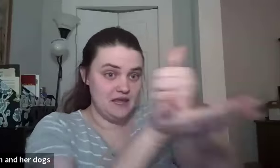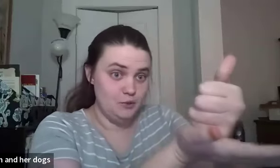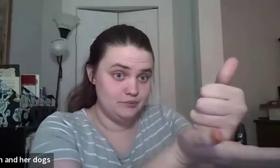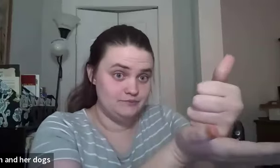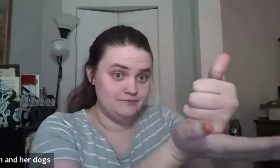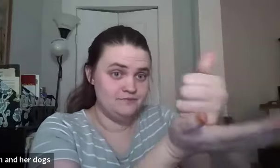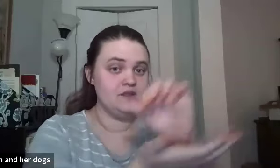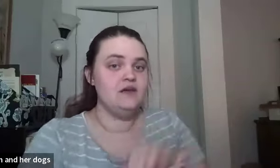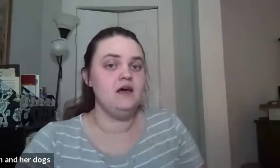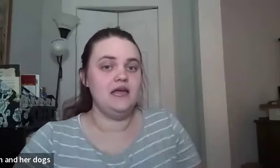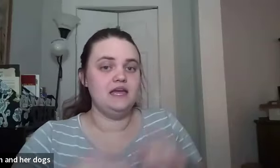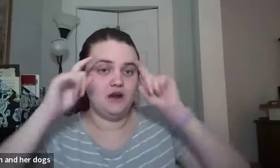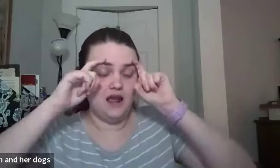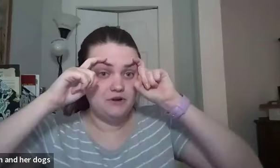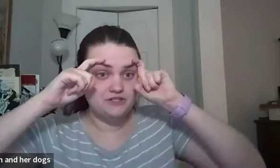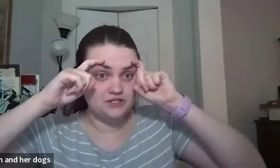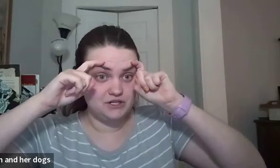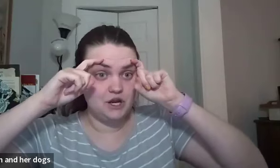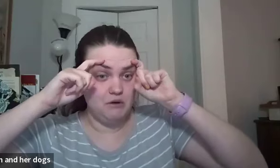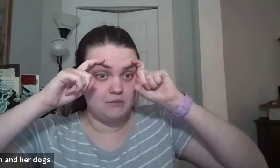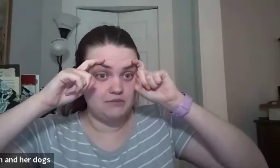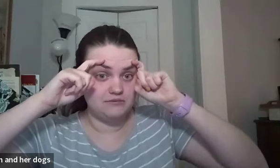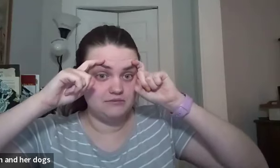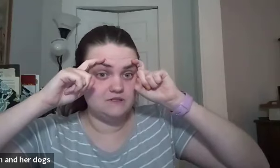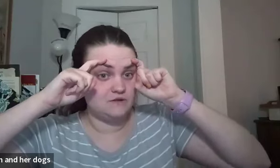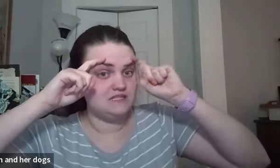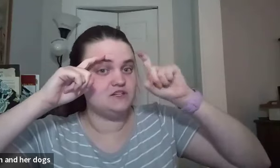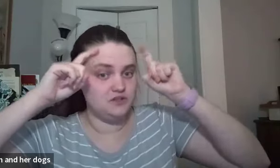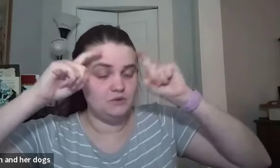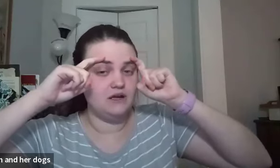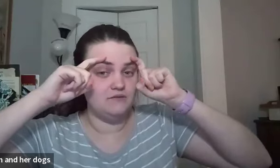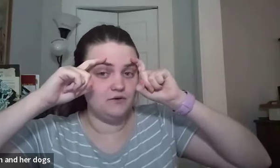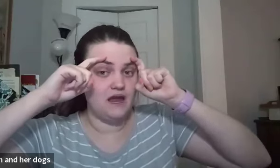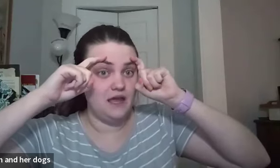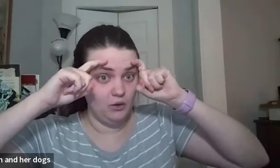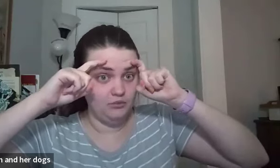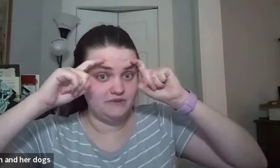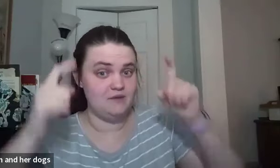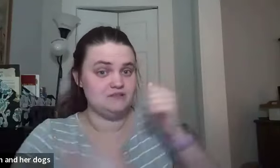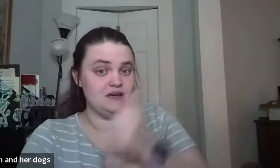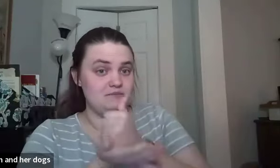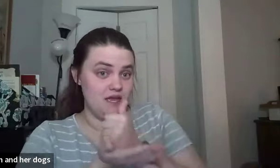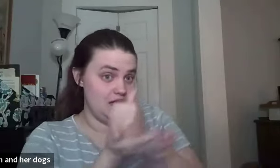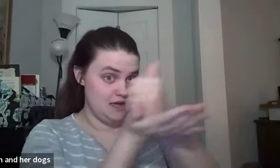help. And your eyebrows are gonna go up. So this is a good one for that help with the eyebrows up.